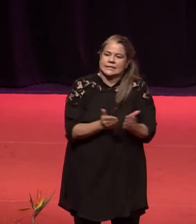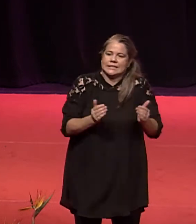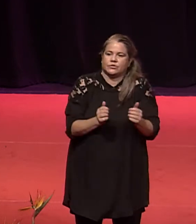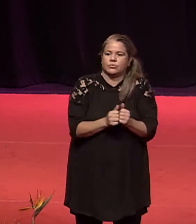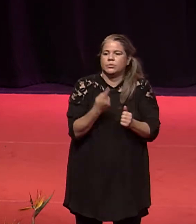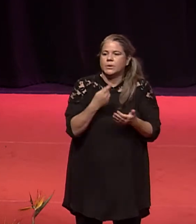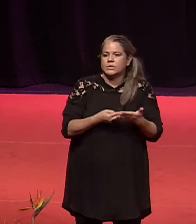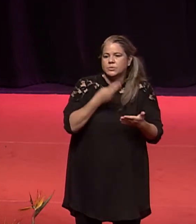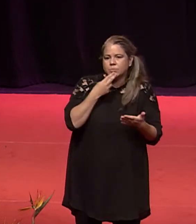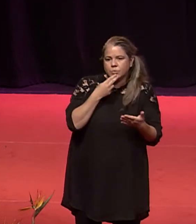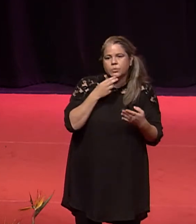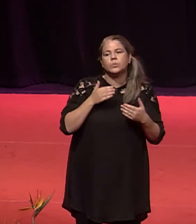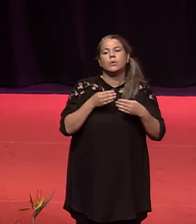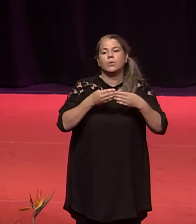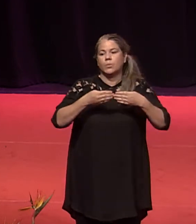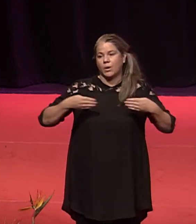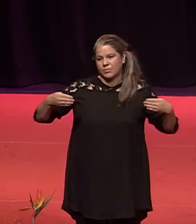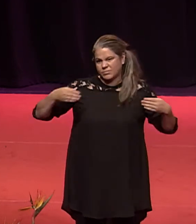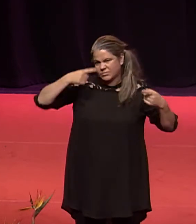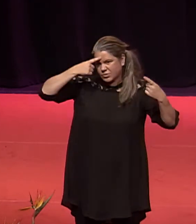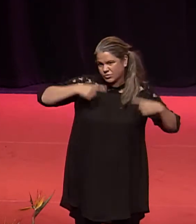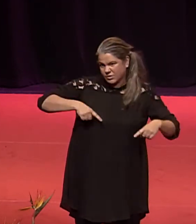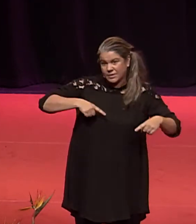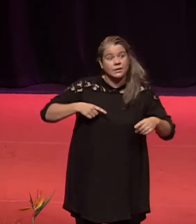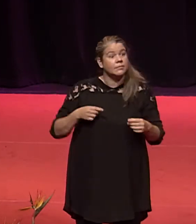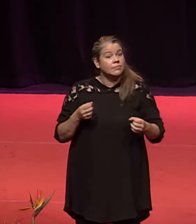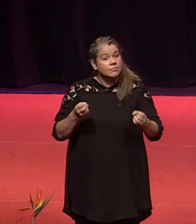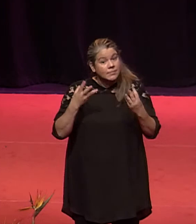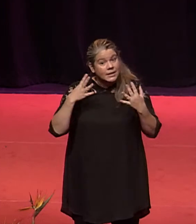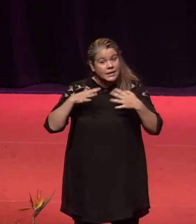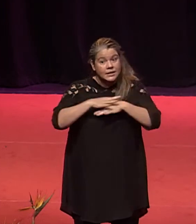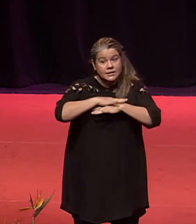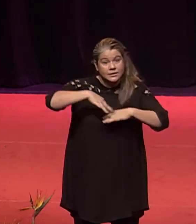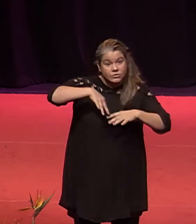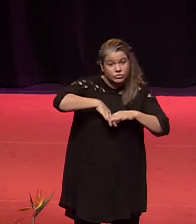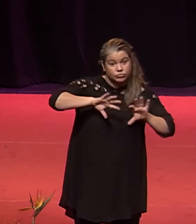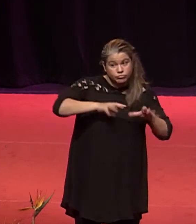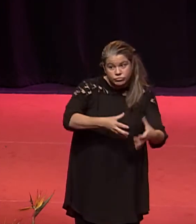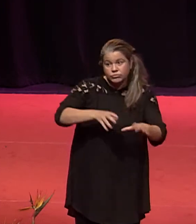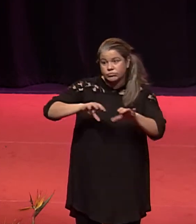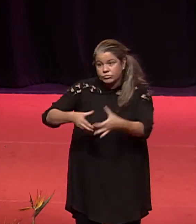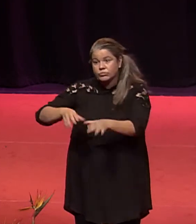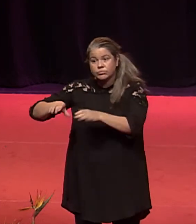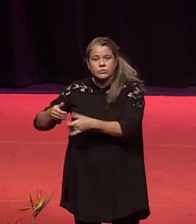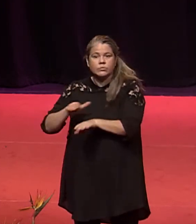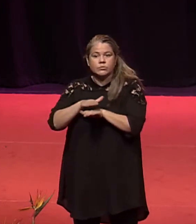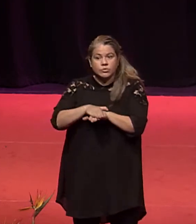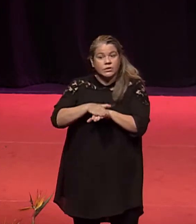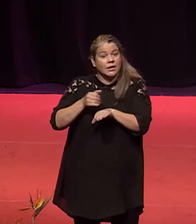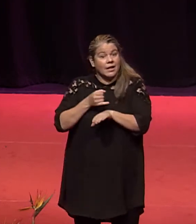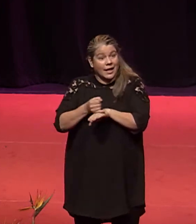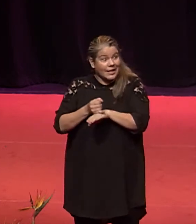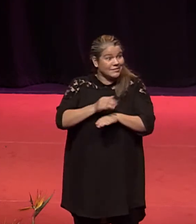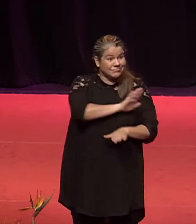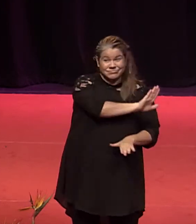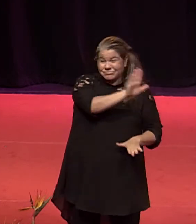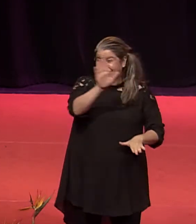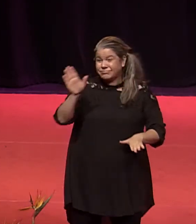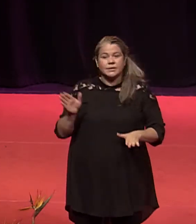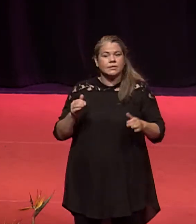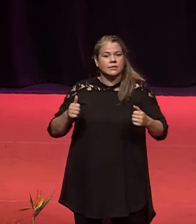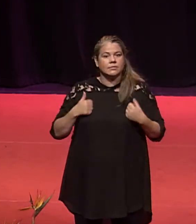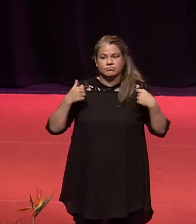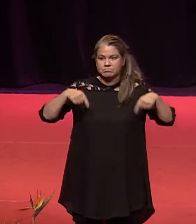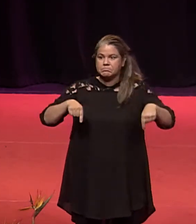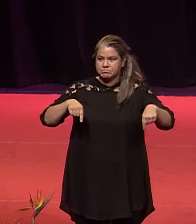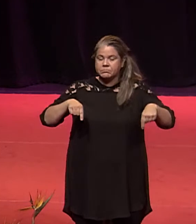Wampum Agreement, and is still home to many Indigenous peoples from across Turtle Island. And for me, it's really